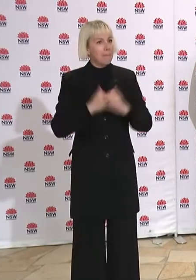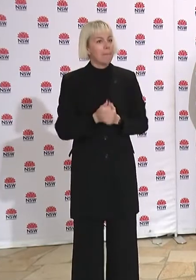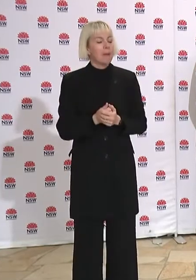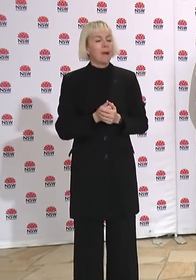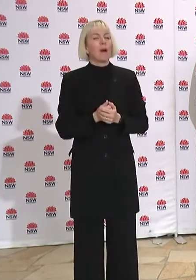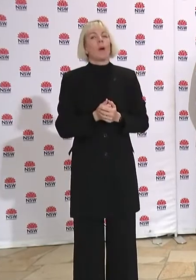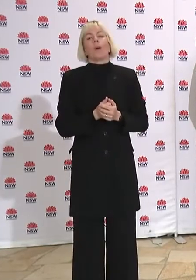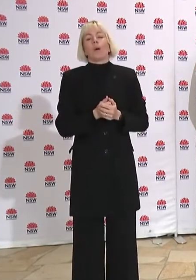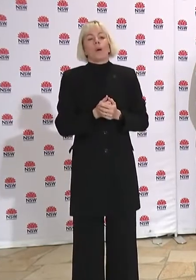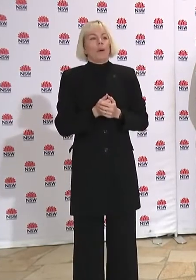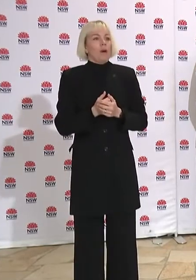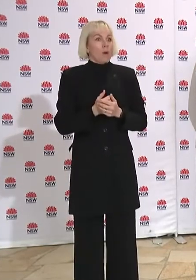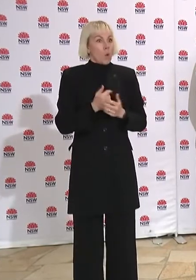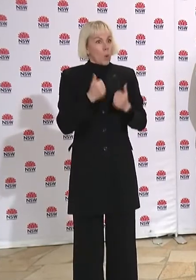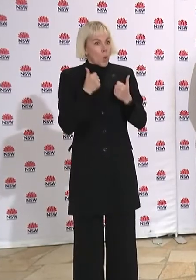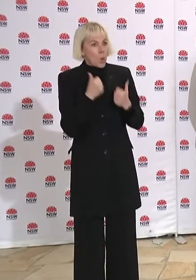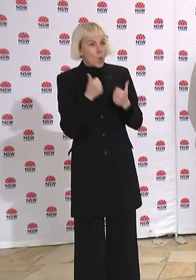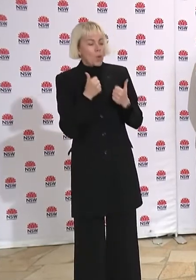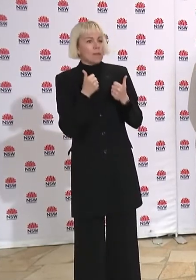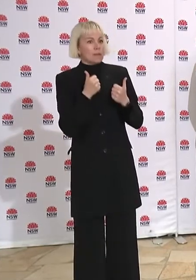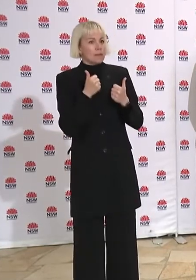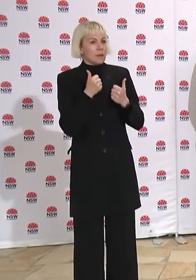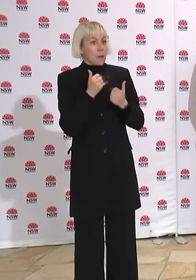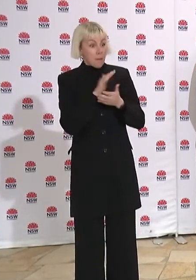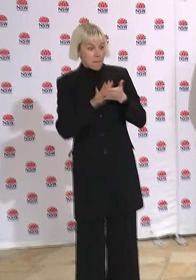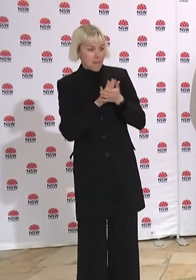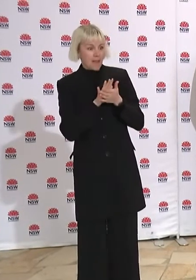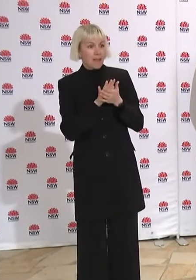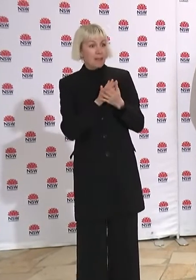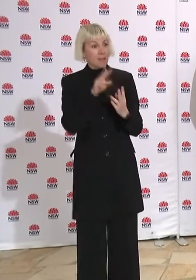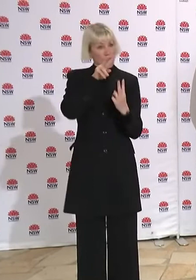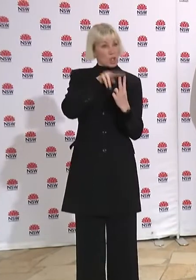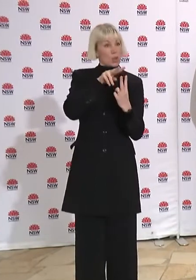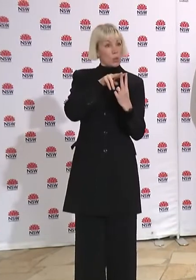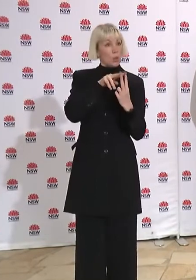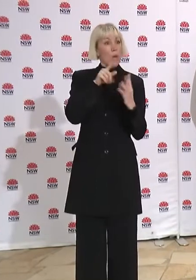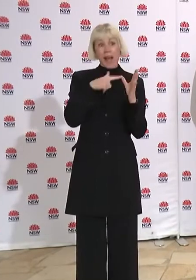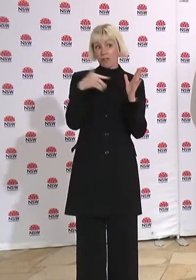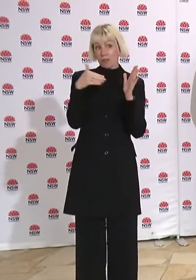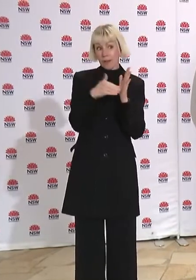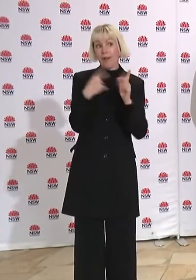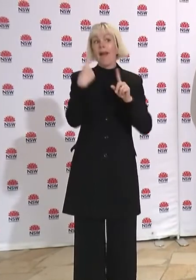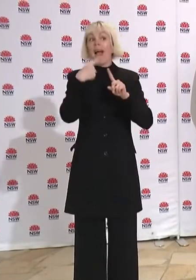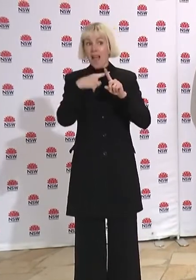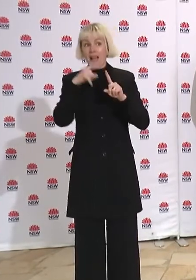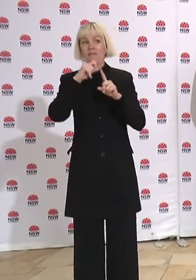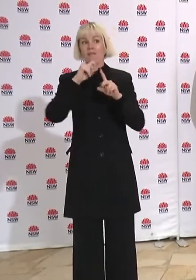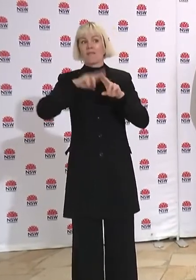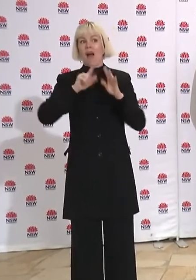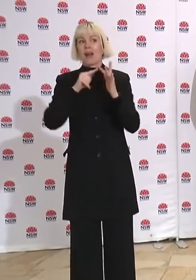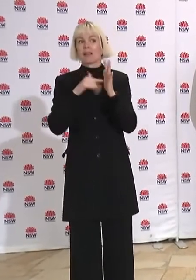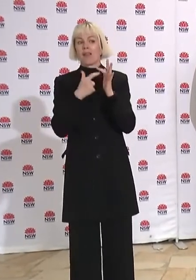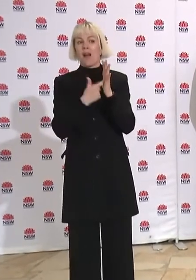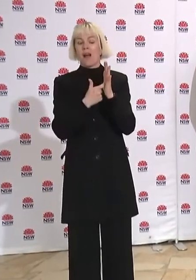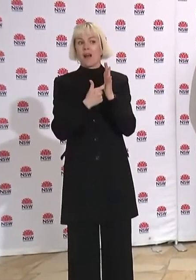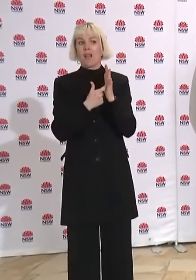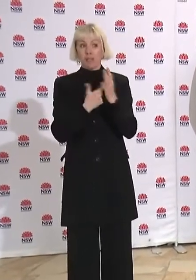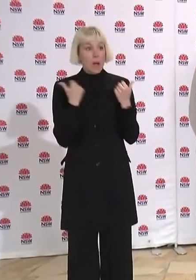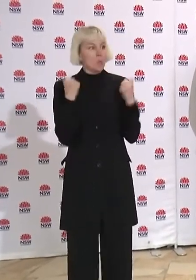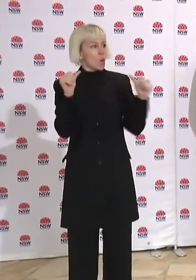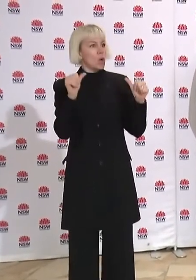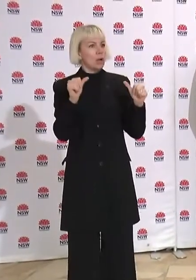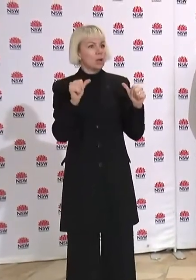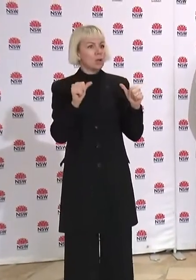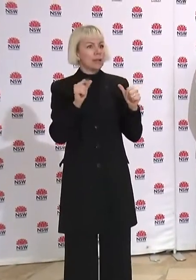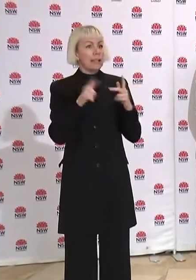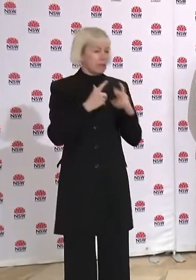shoot, that the vaccines we have, both vaccines, are working. But we need to get more of them into arms, even